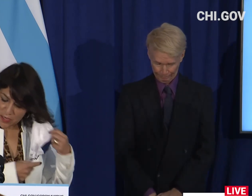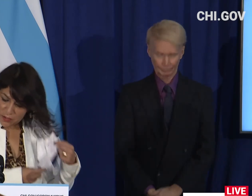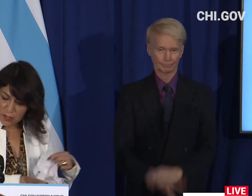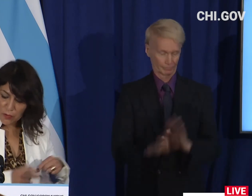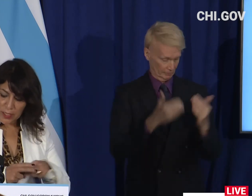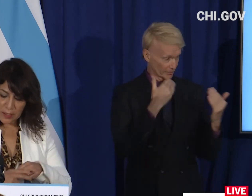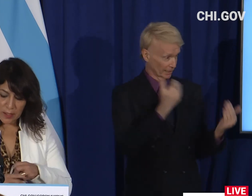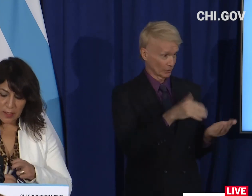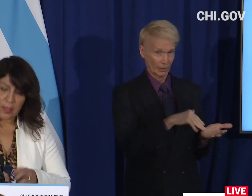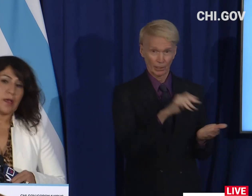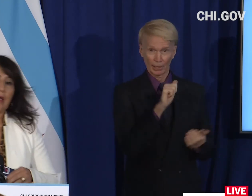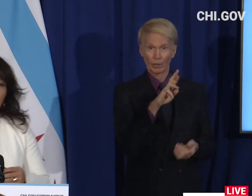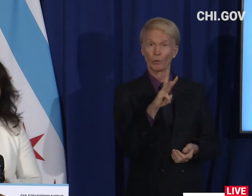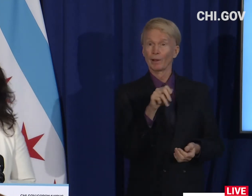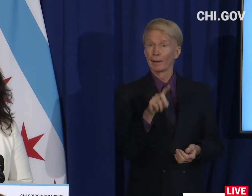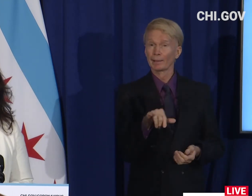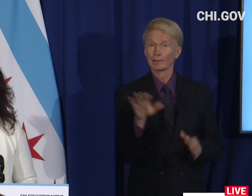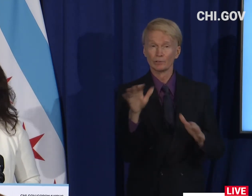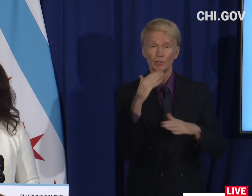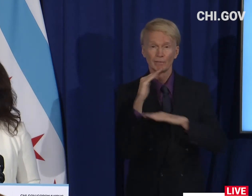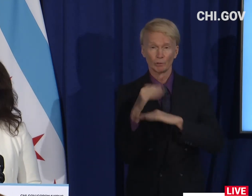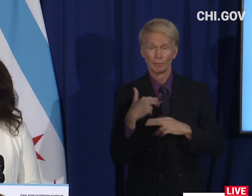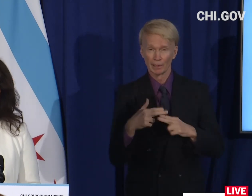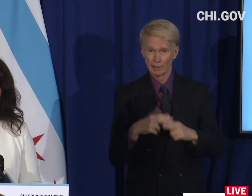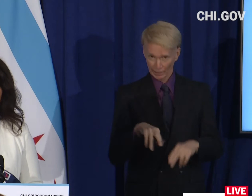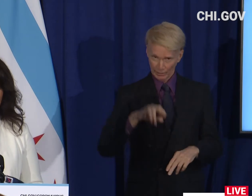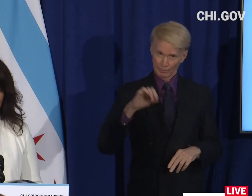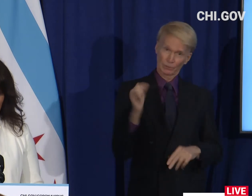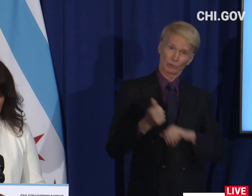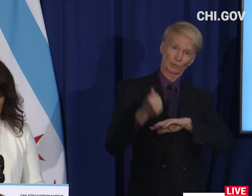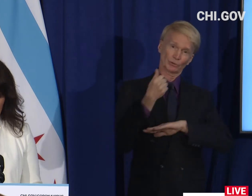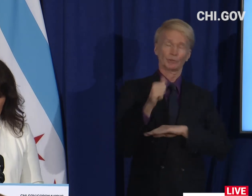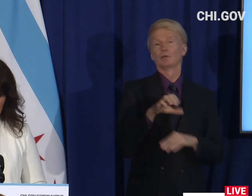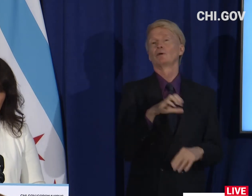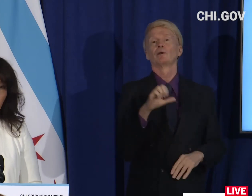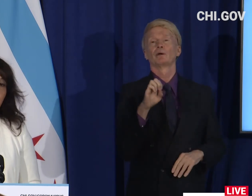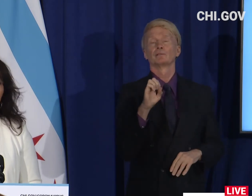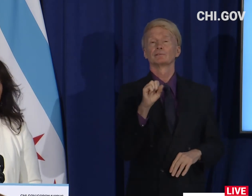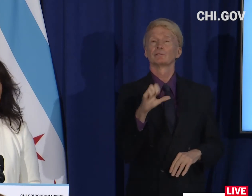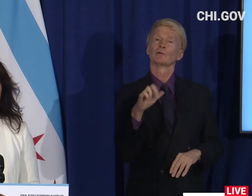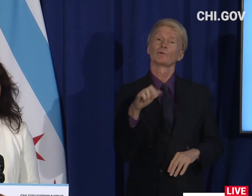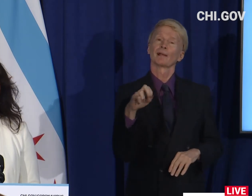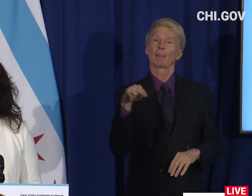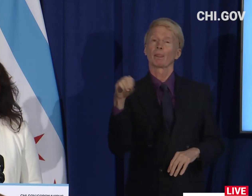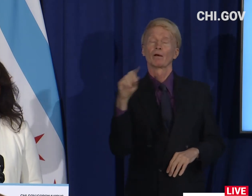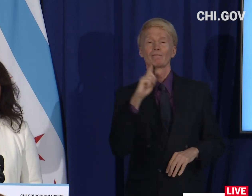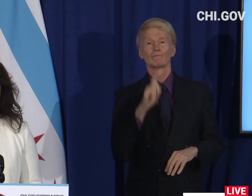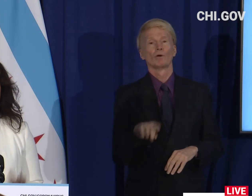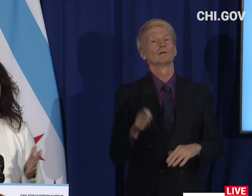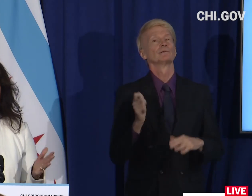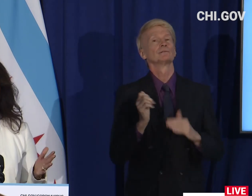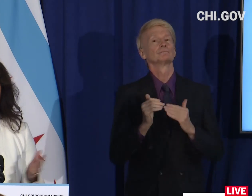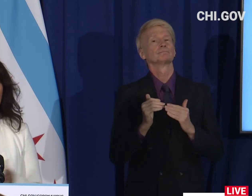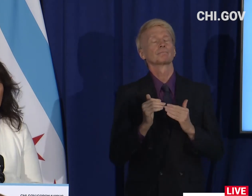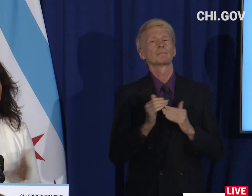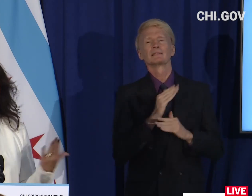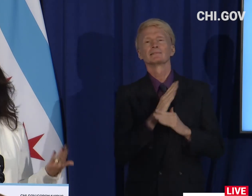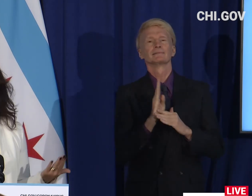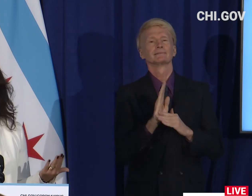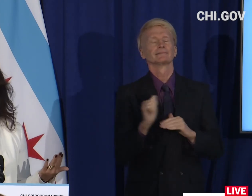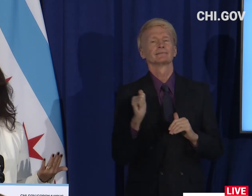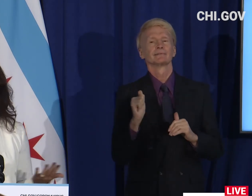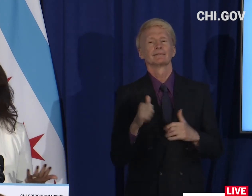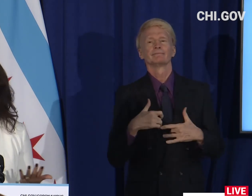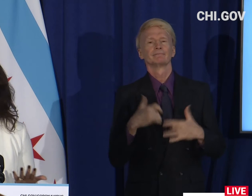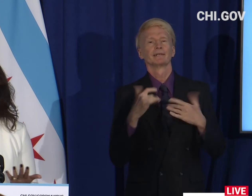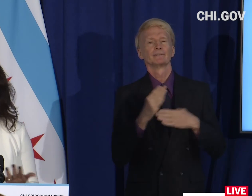Thank you, Dr. Arwoody. So good afternoon. My name is Rosa Escarino, Commissioner for the Department of Business Affairs. And, you know, you can't